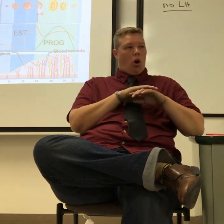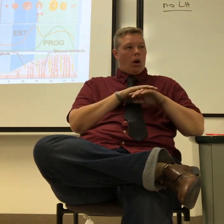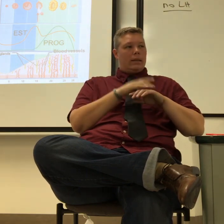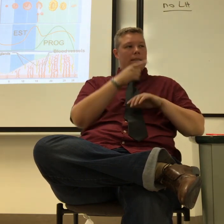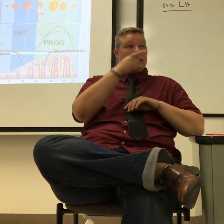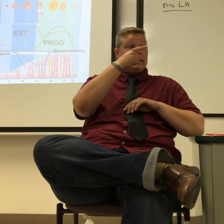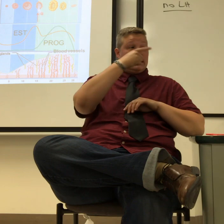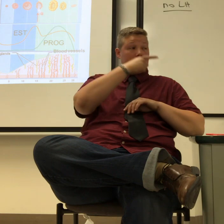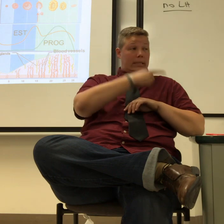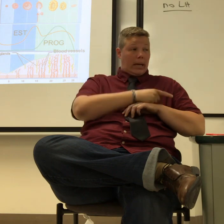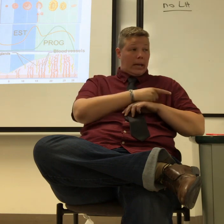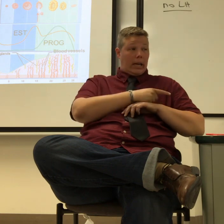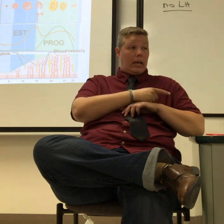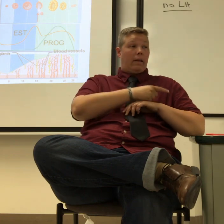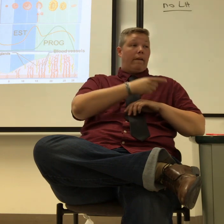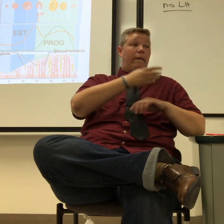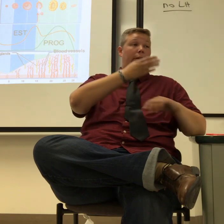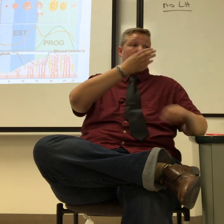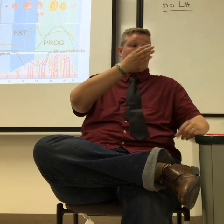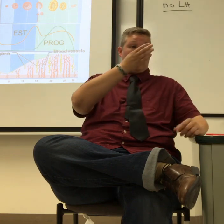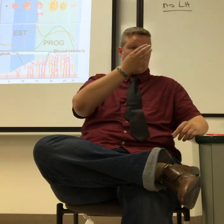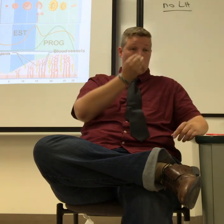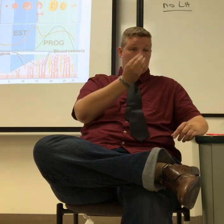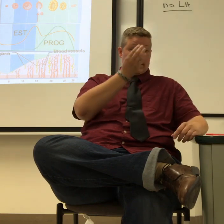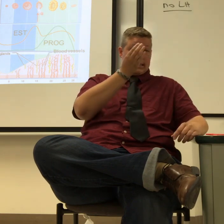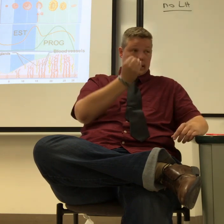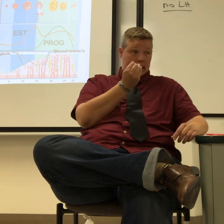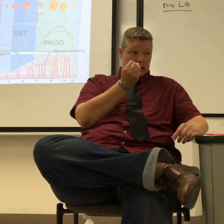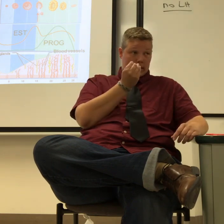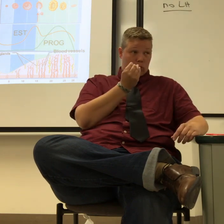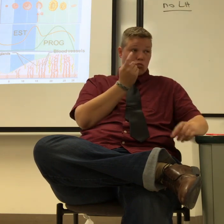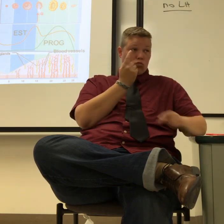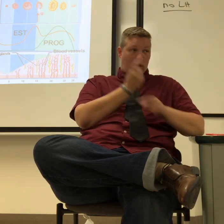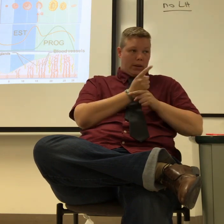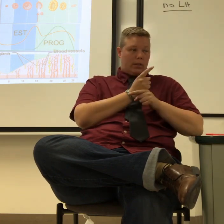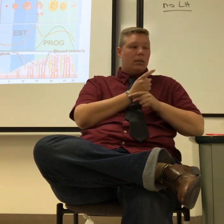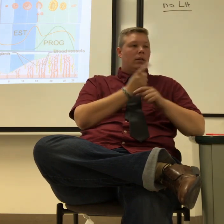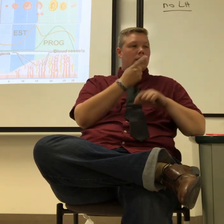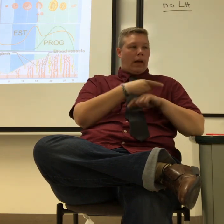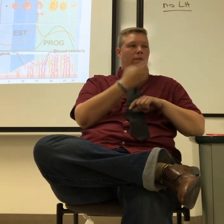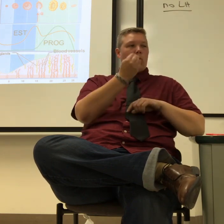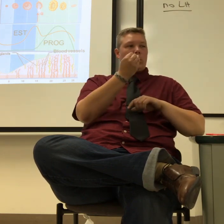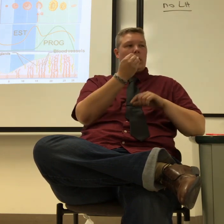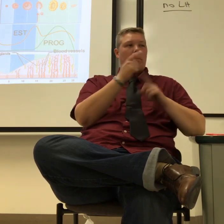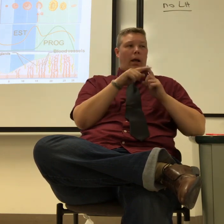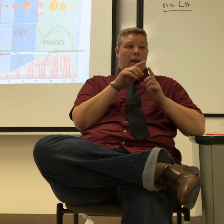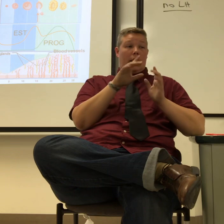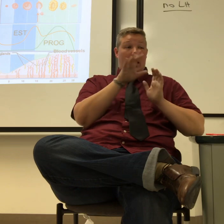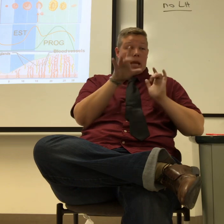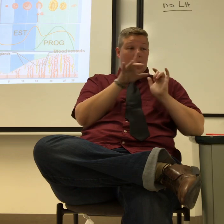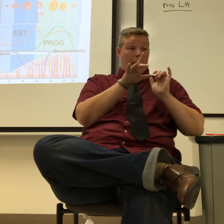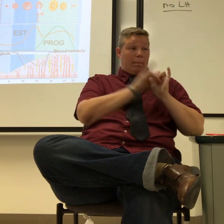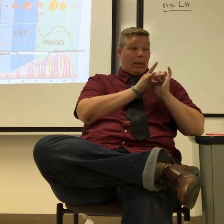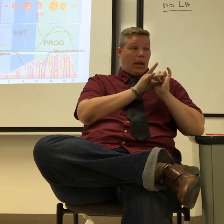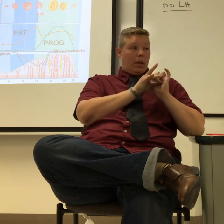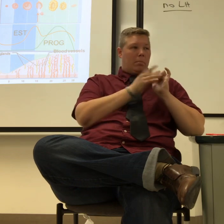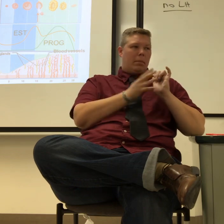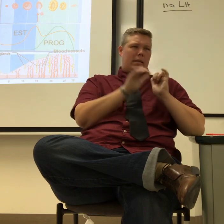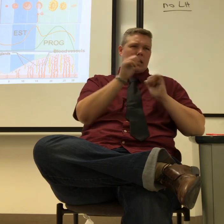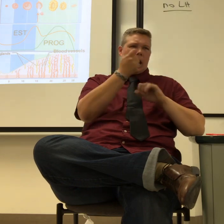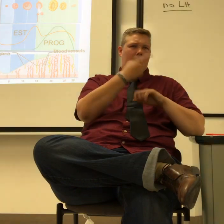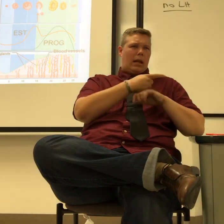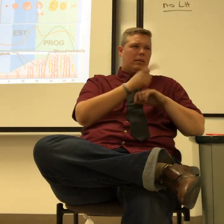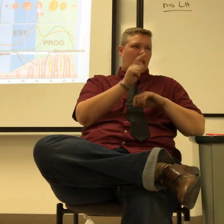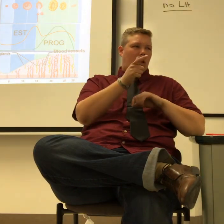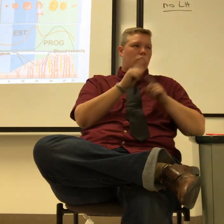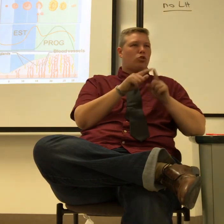14. Day 14 was fertilization. But I said you implant maybe 10 days later. So maybe day